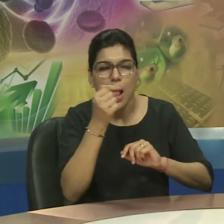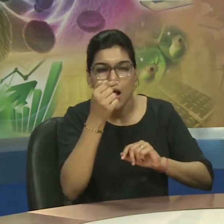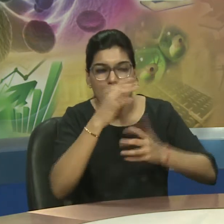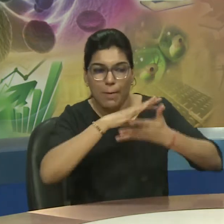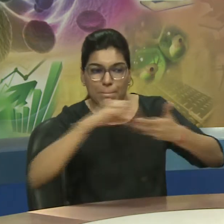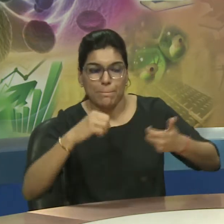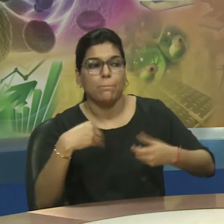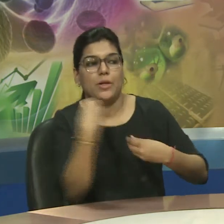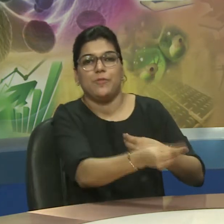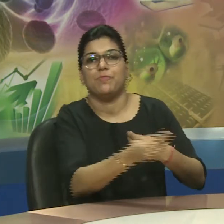he had